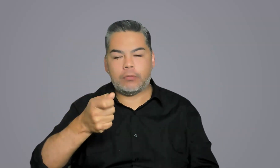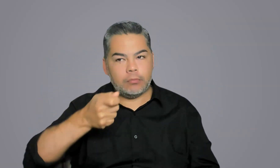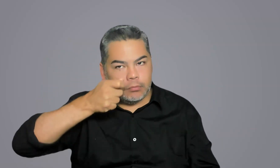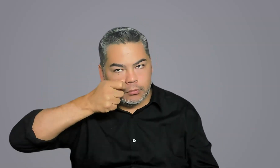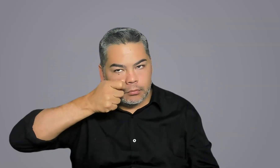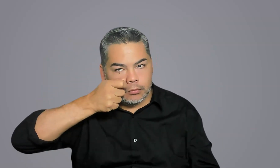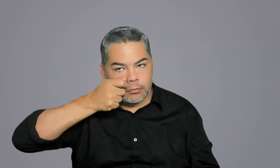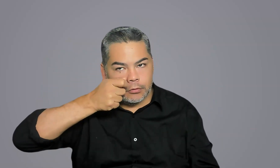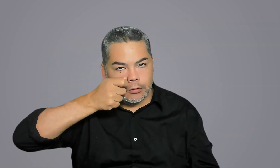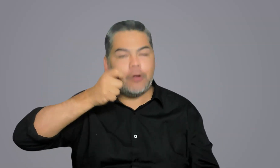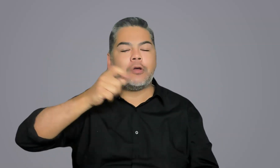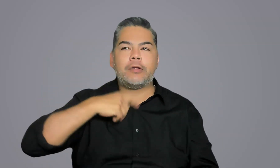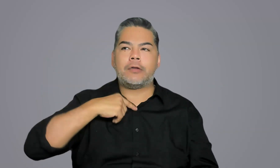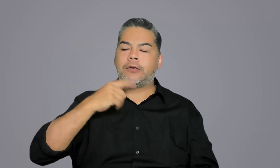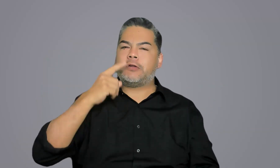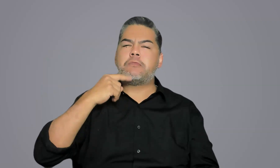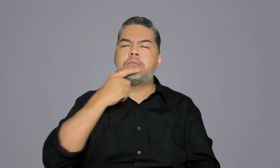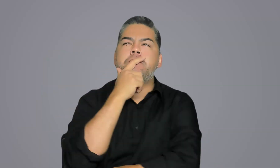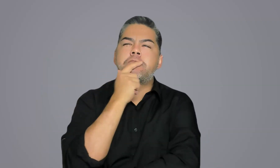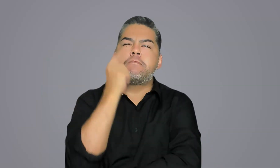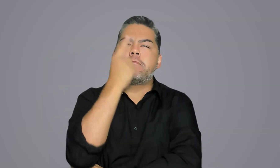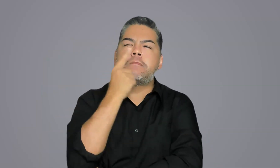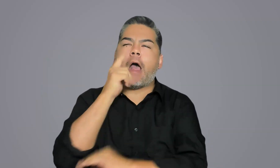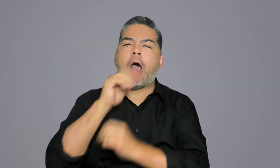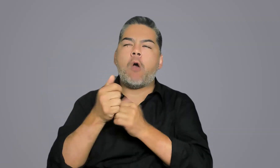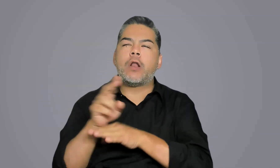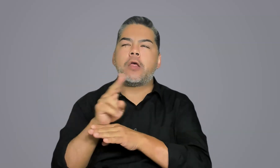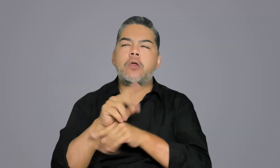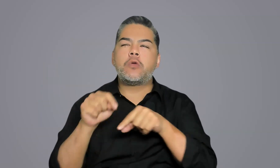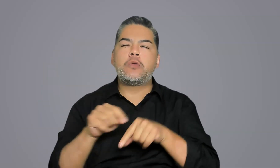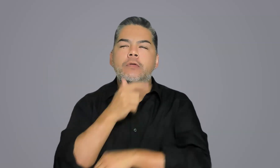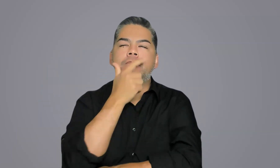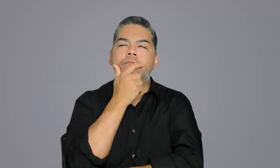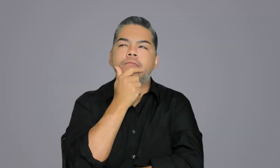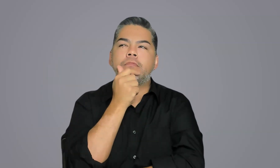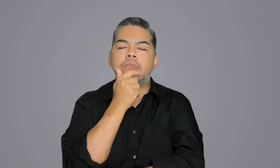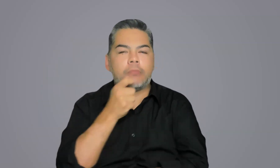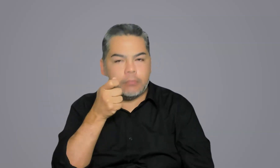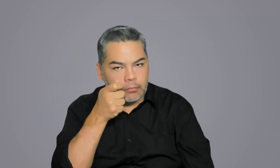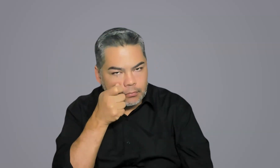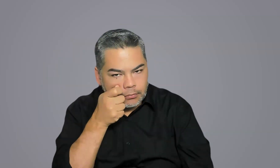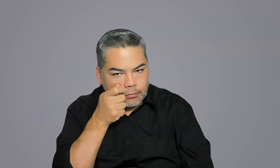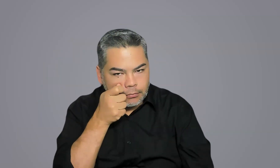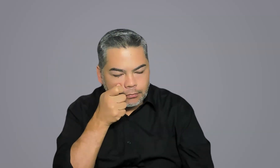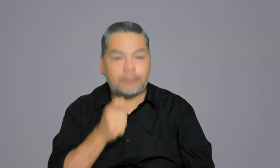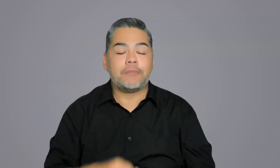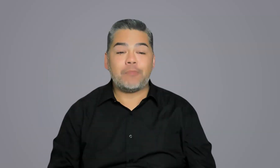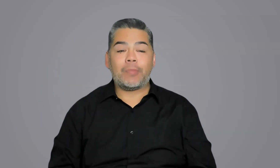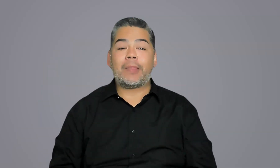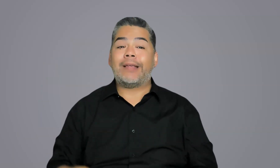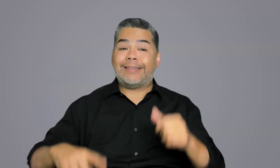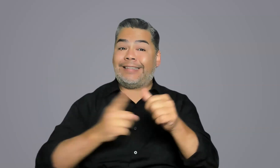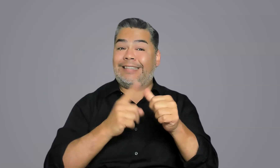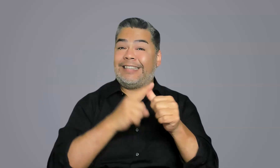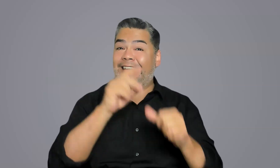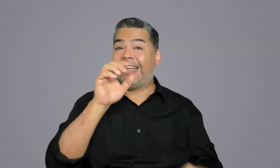kind of thinking, well, how can I use it? And he's trying to answer that question. So on the first sheet, cell A1